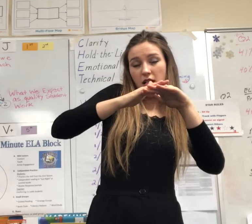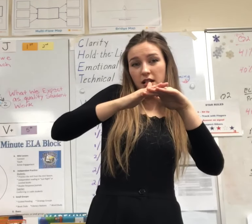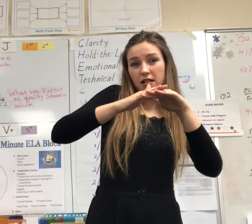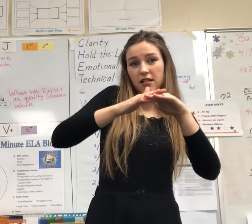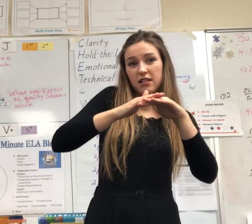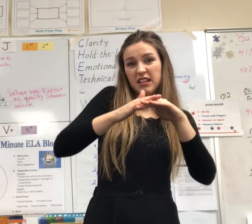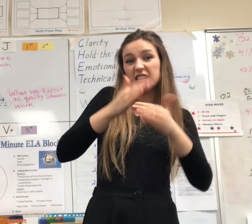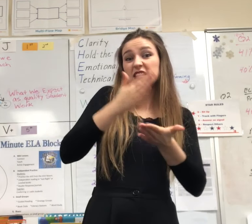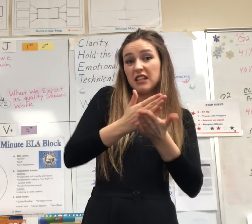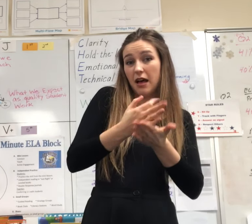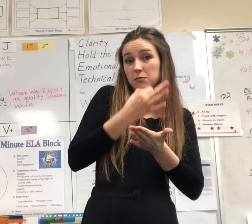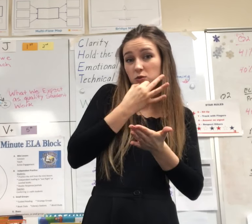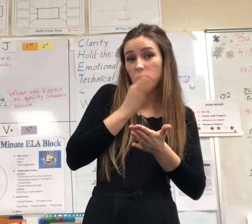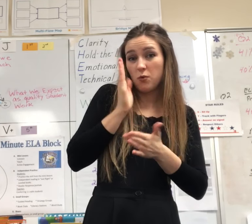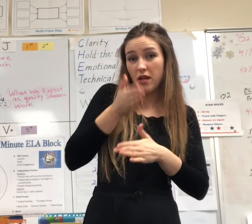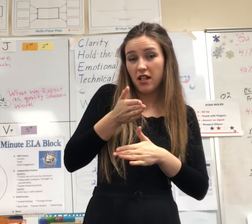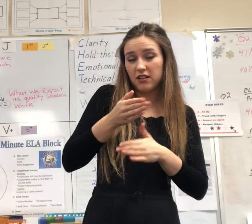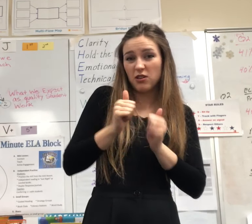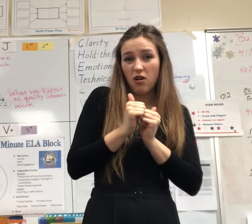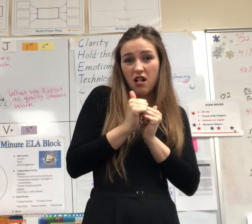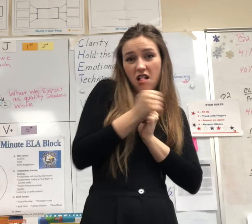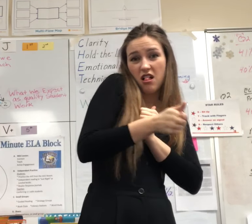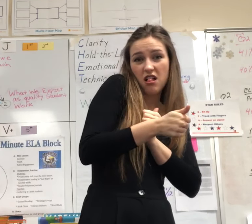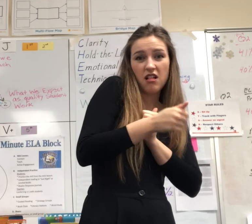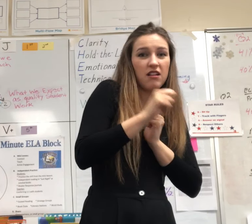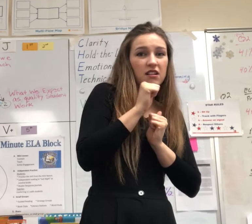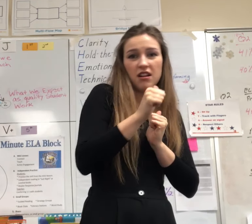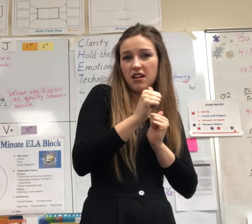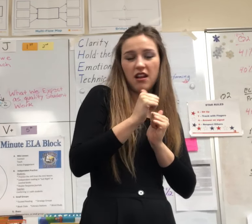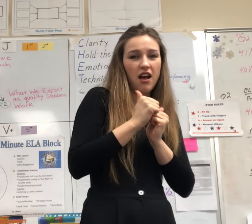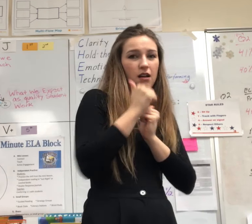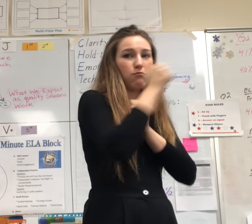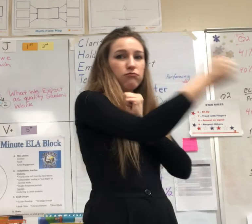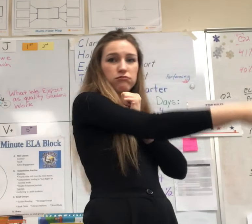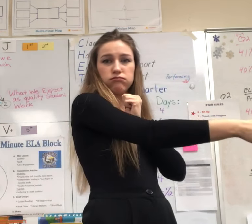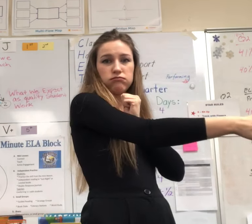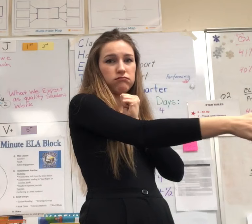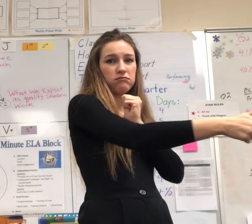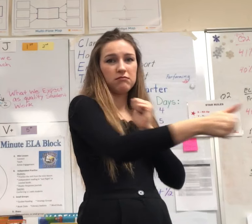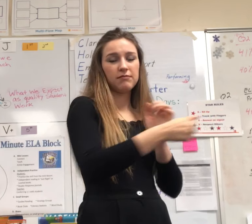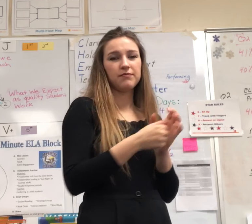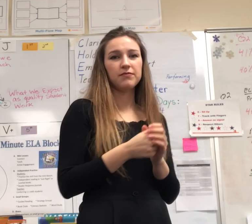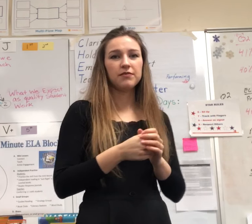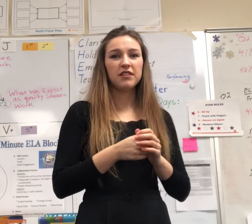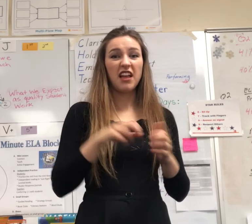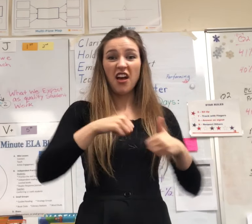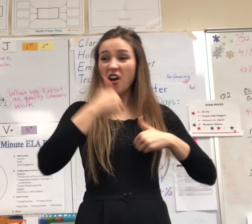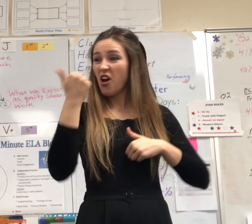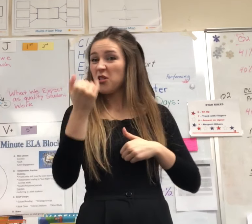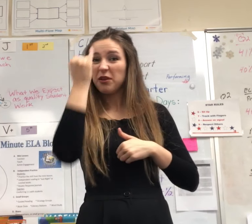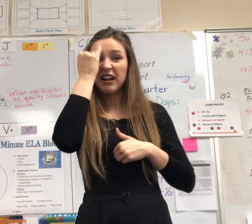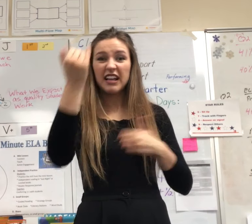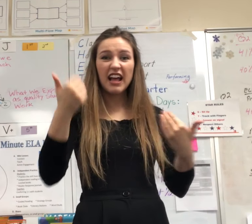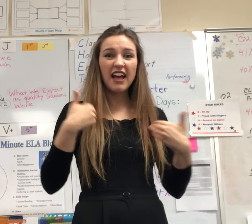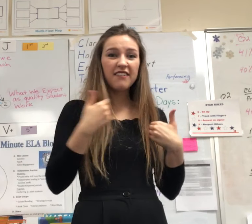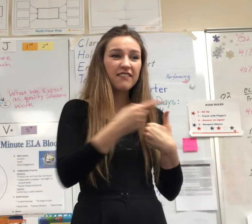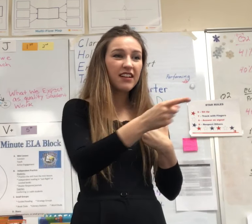it'll stop sooner, so it doesn't go as far. So the less weight, the further it goes. Who has another idea? Okay, I like